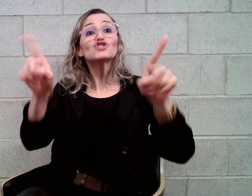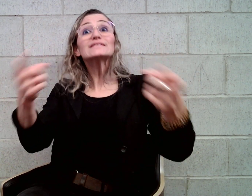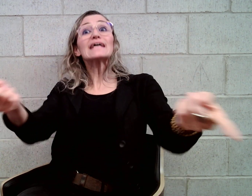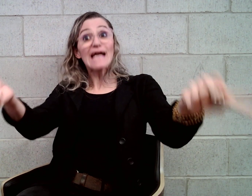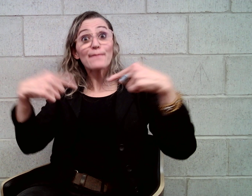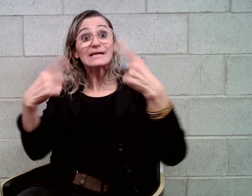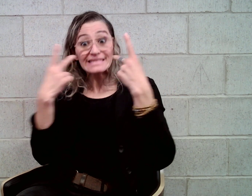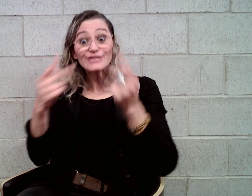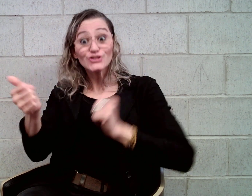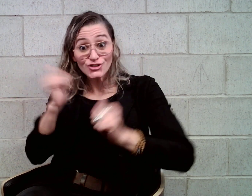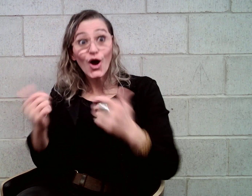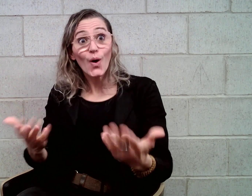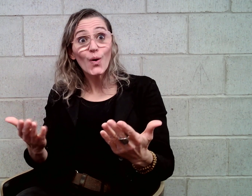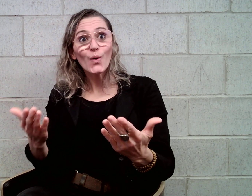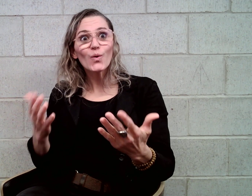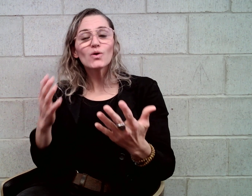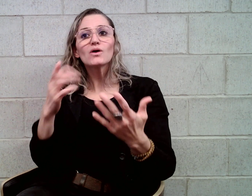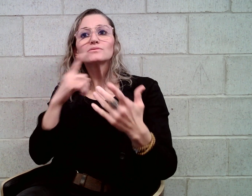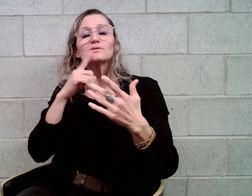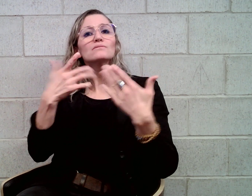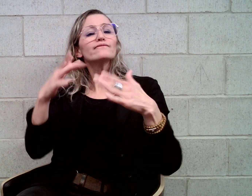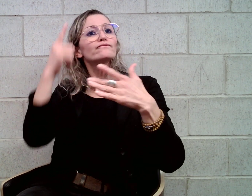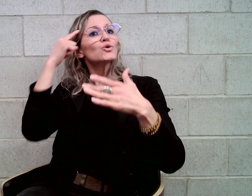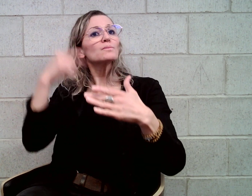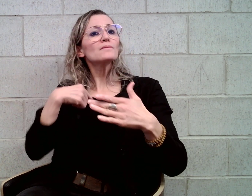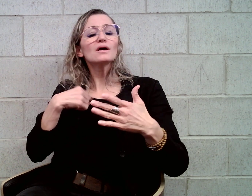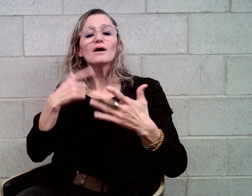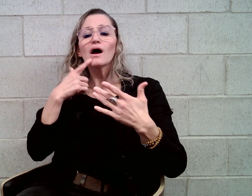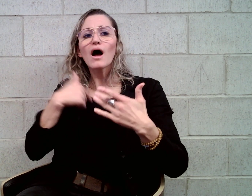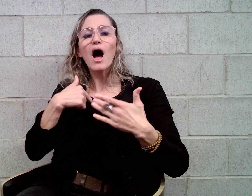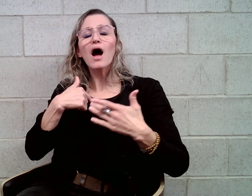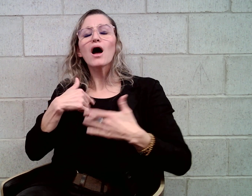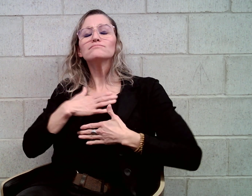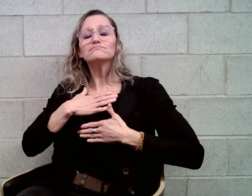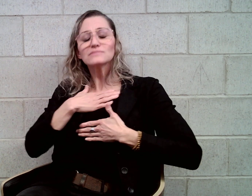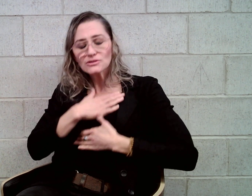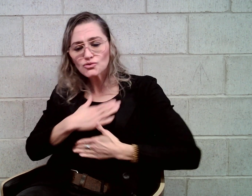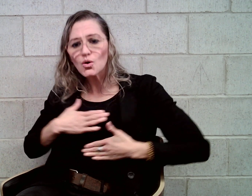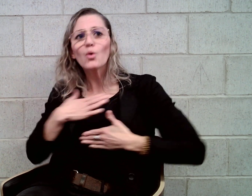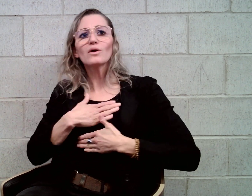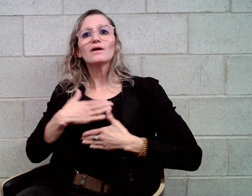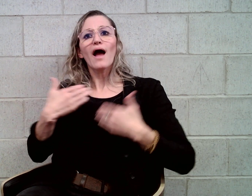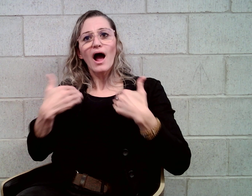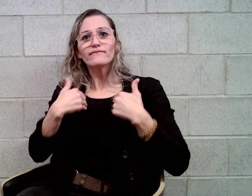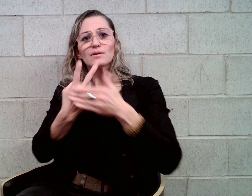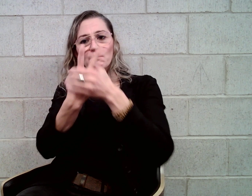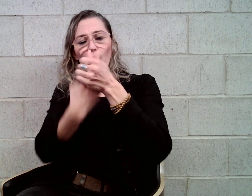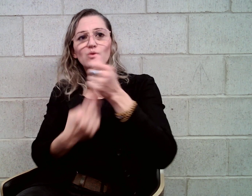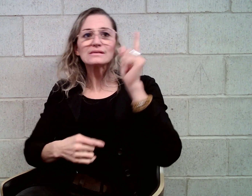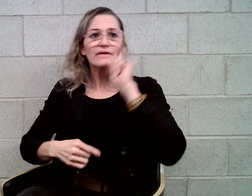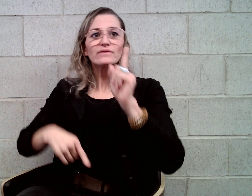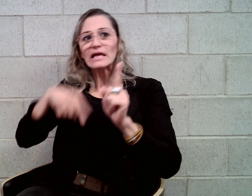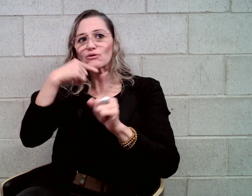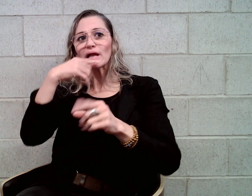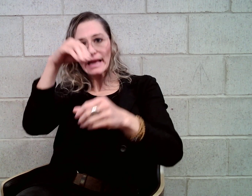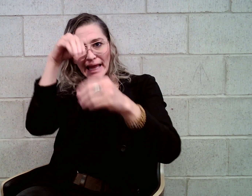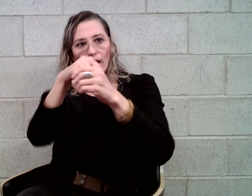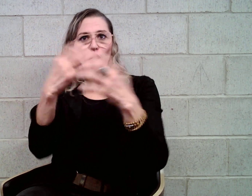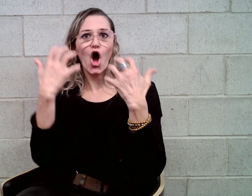was skepticism. And I just had to say, come and see it, and then you'll know. And so my favorite part is that